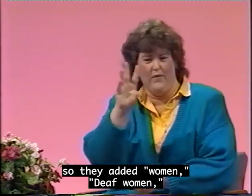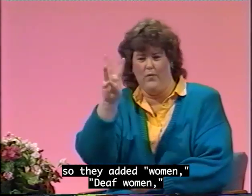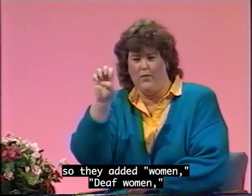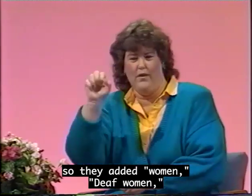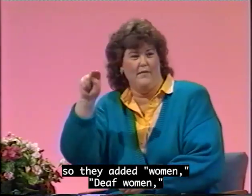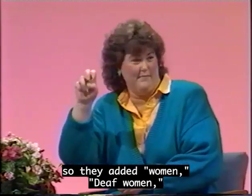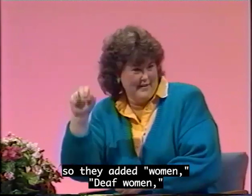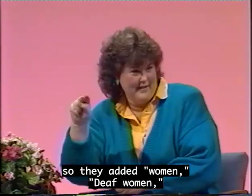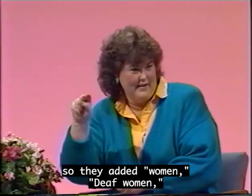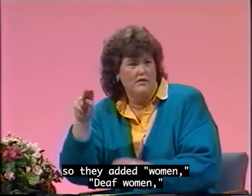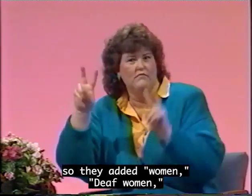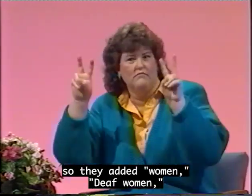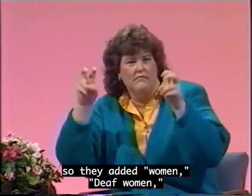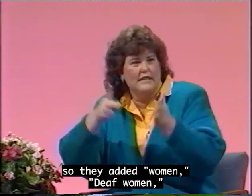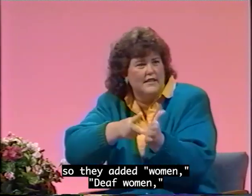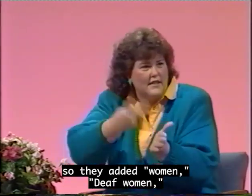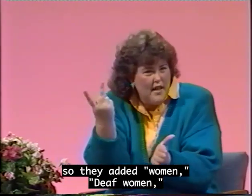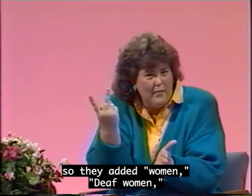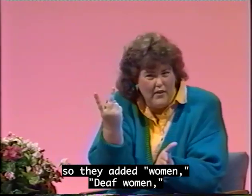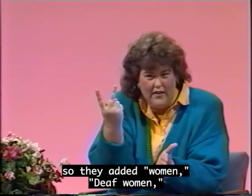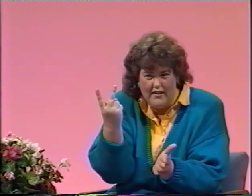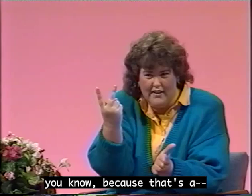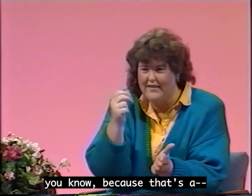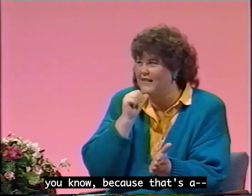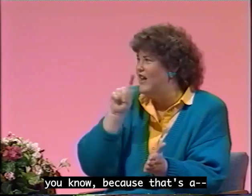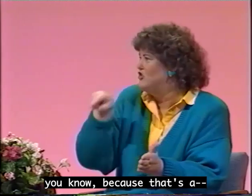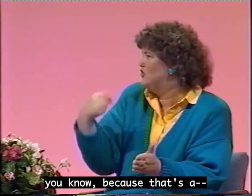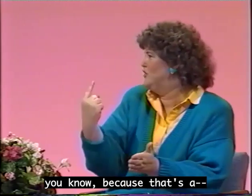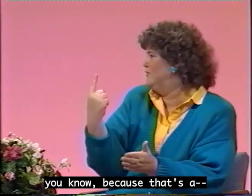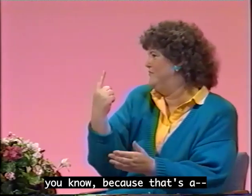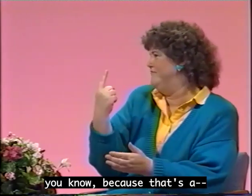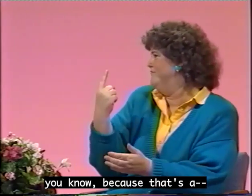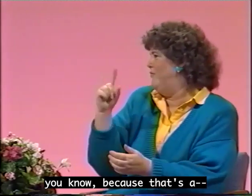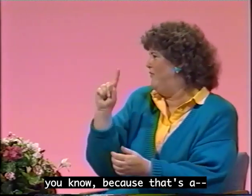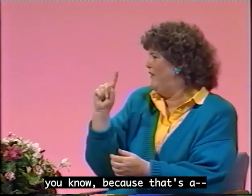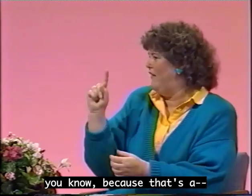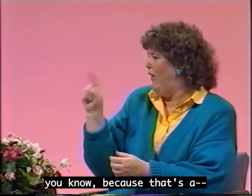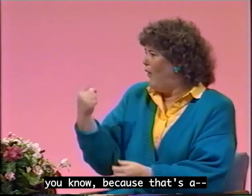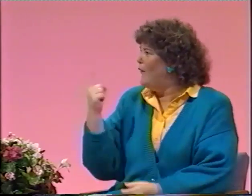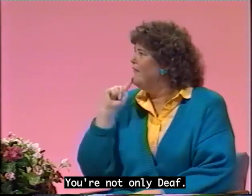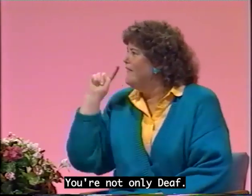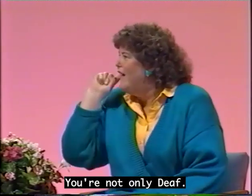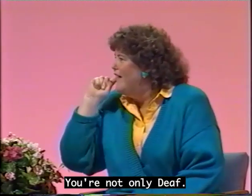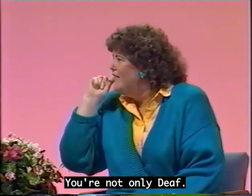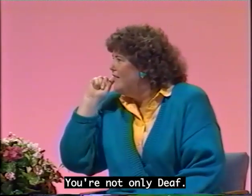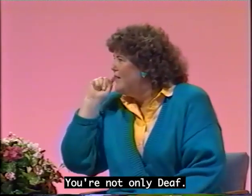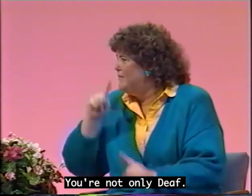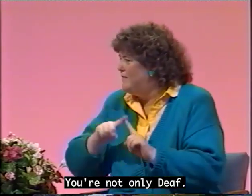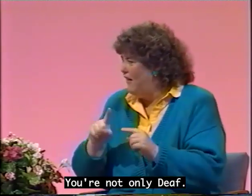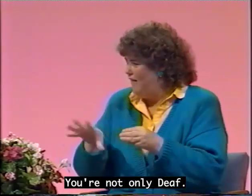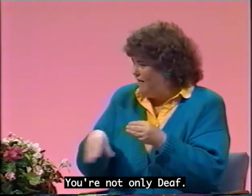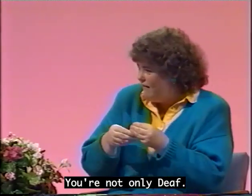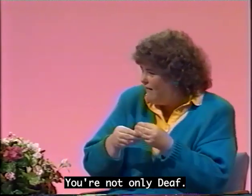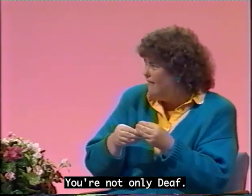women, deaf women, because that's you're not only deaf, you're a woman.